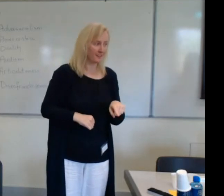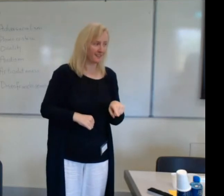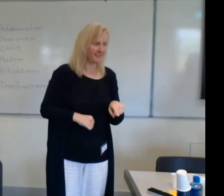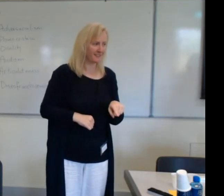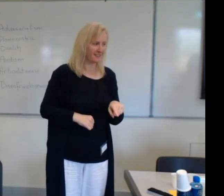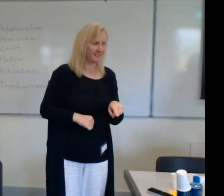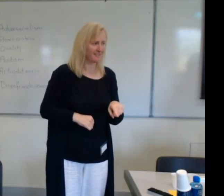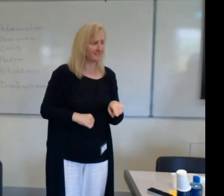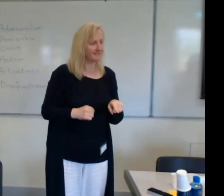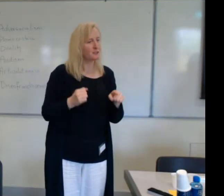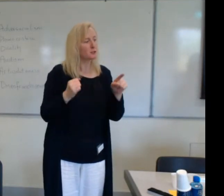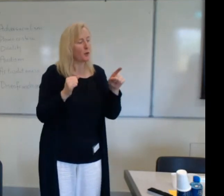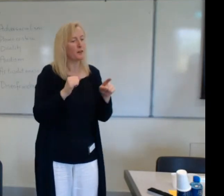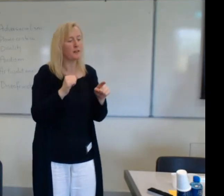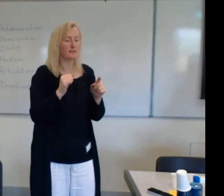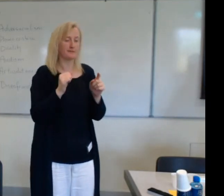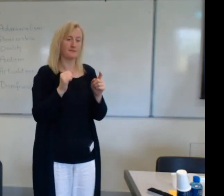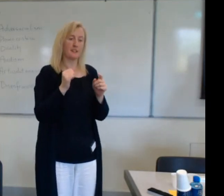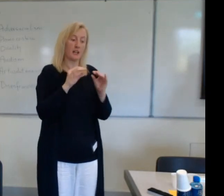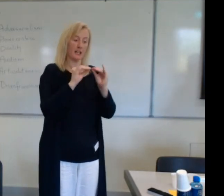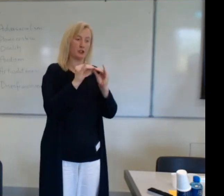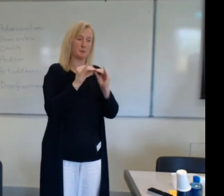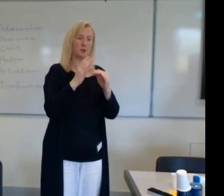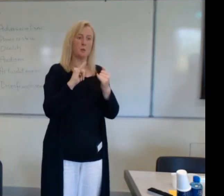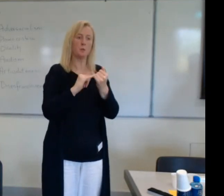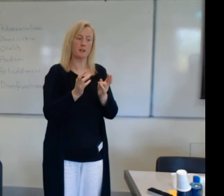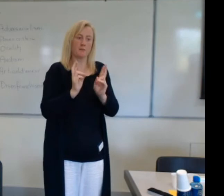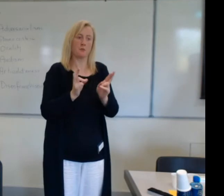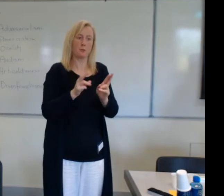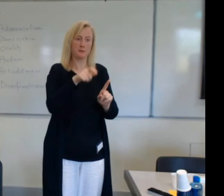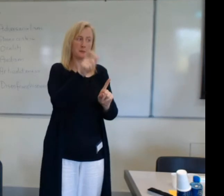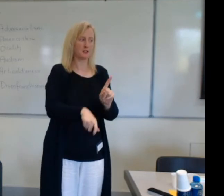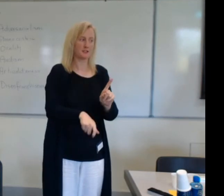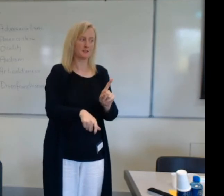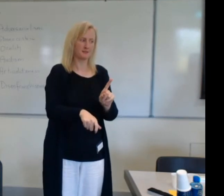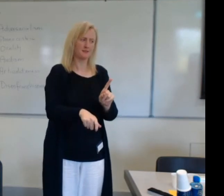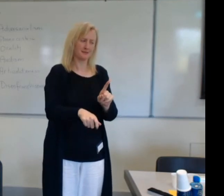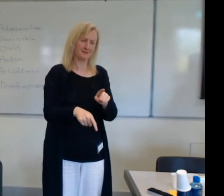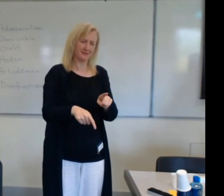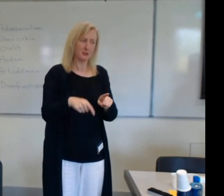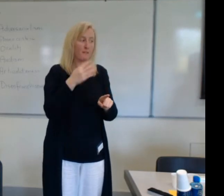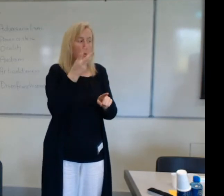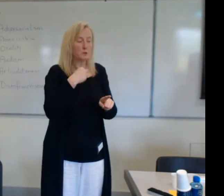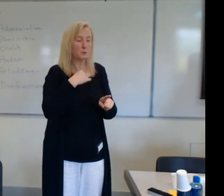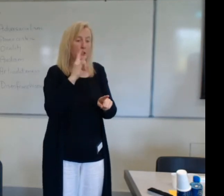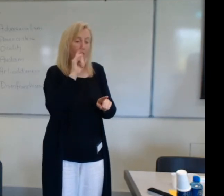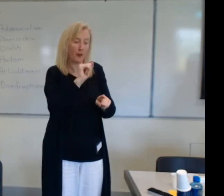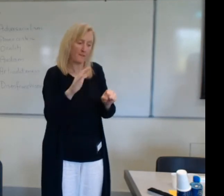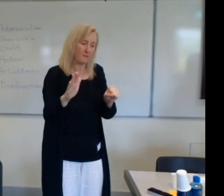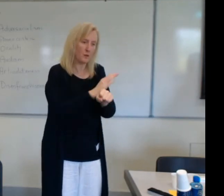the appropriateness of the interpreter is essential if you want to actually hear somebody's story, if you want it to be appropriate, if you